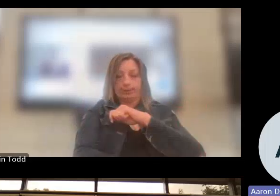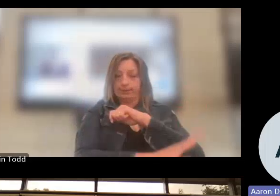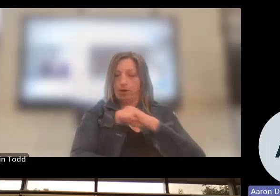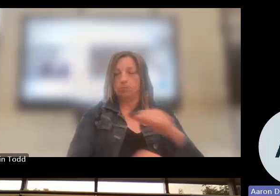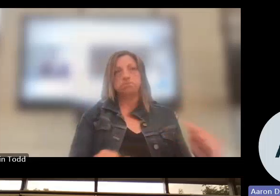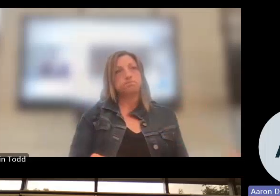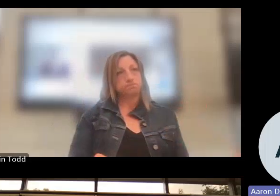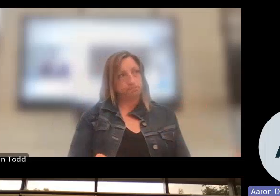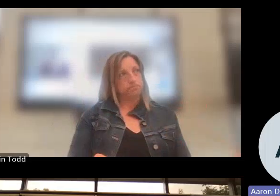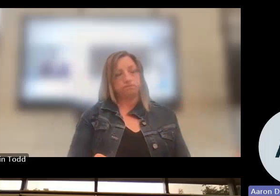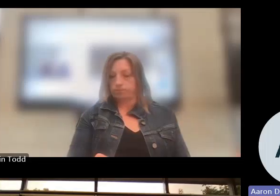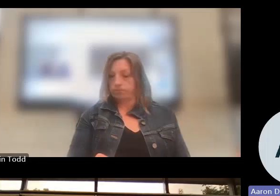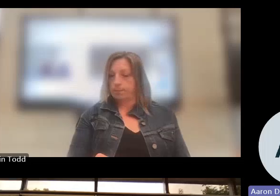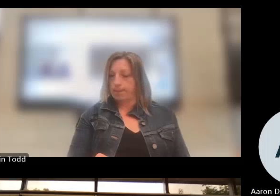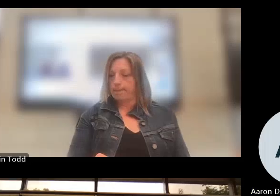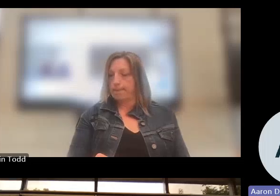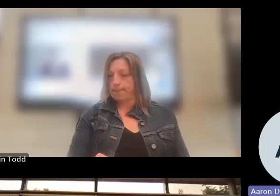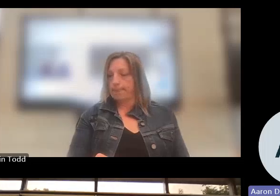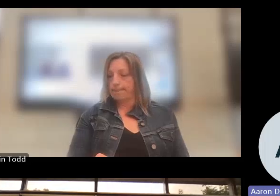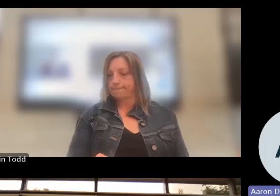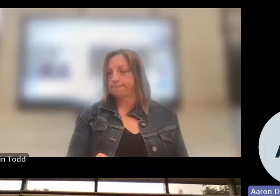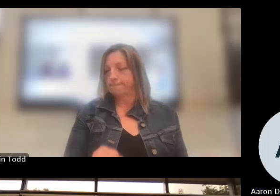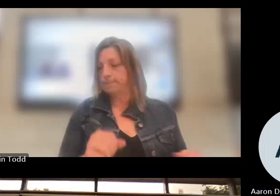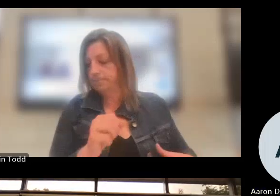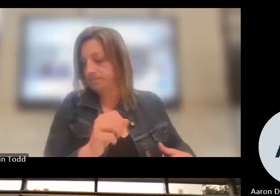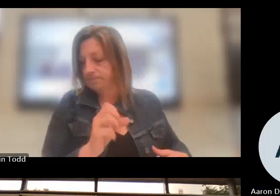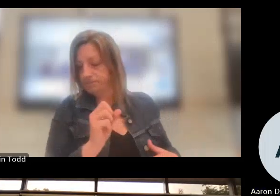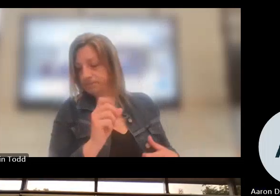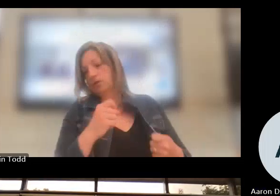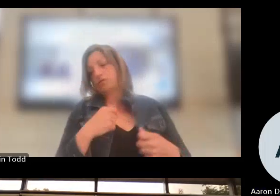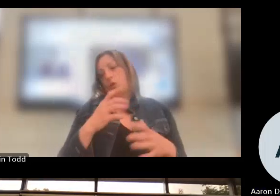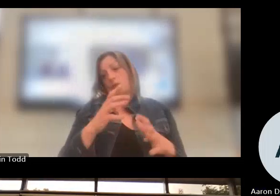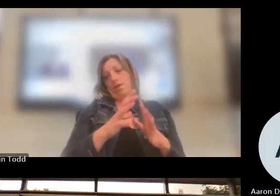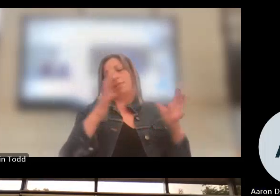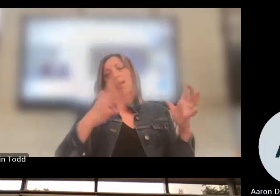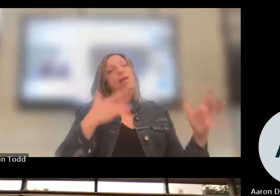also girls for volleyball in the fall.